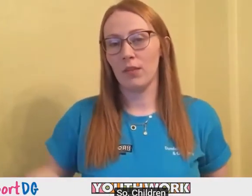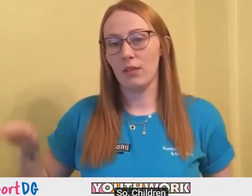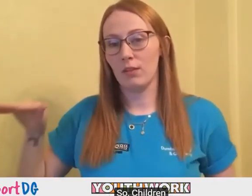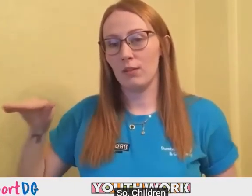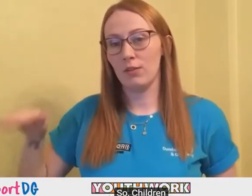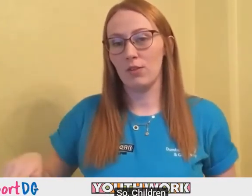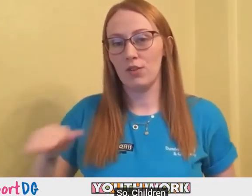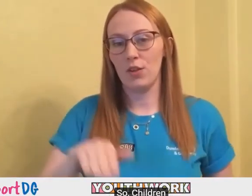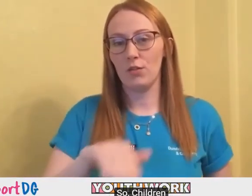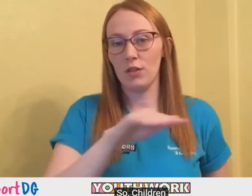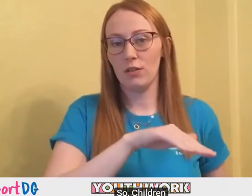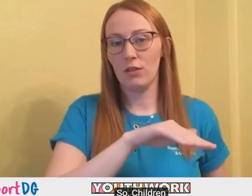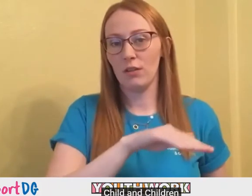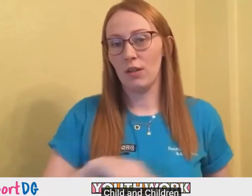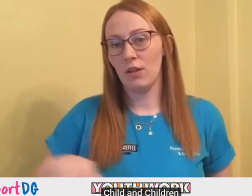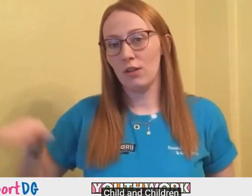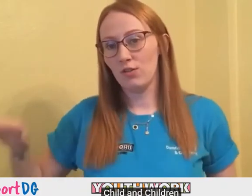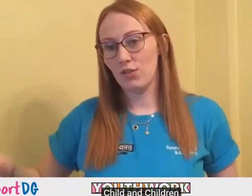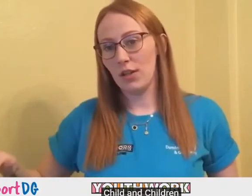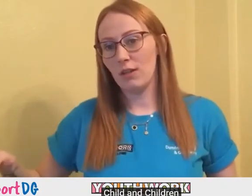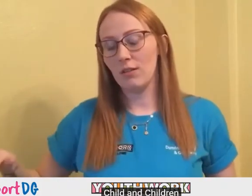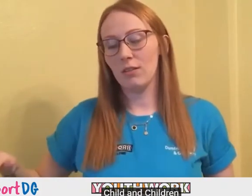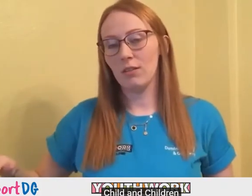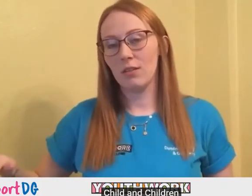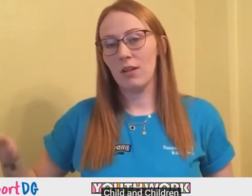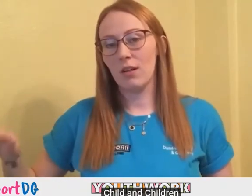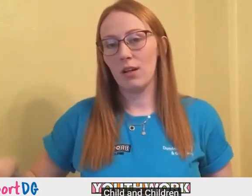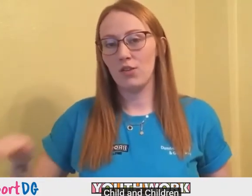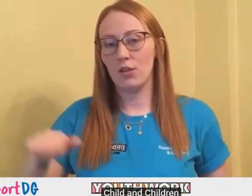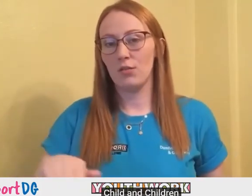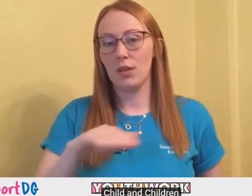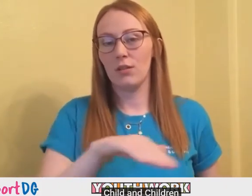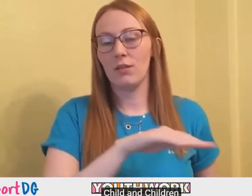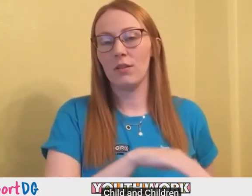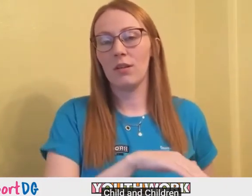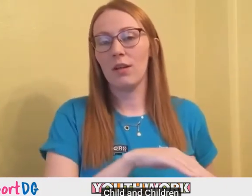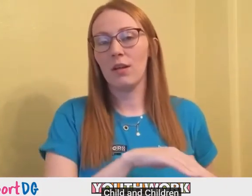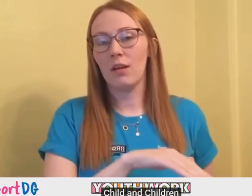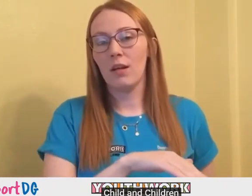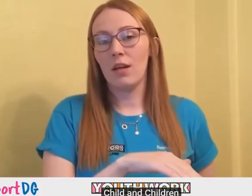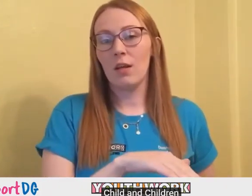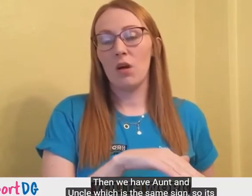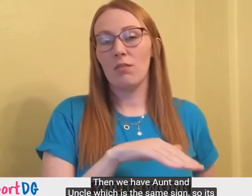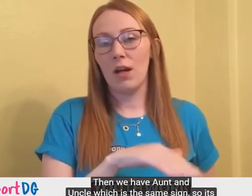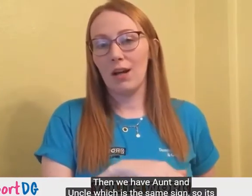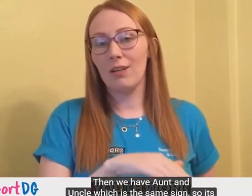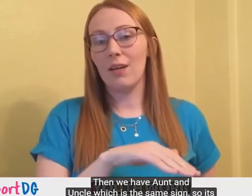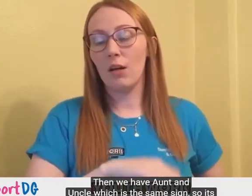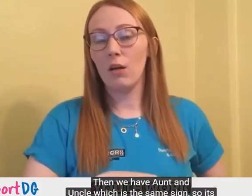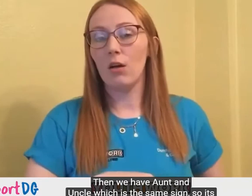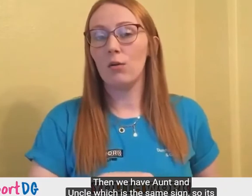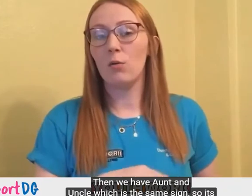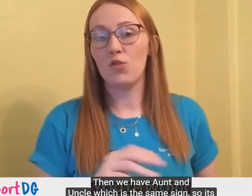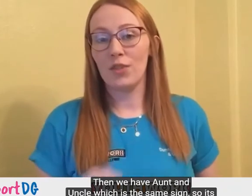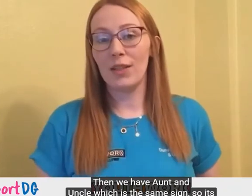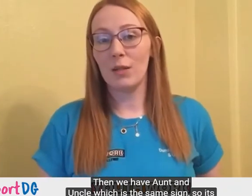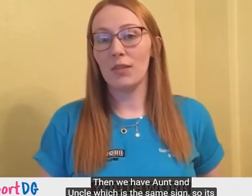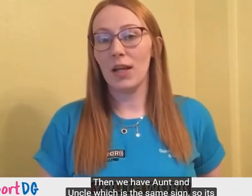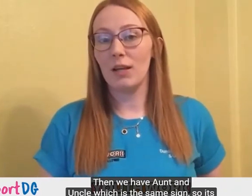So children. Child and children. Then we have aunt and uncle, which is the same sign, so